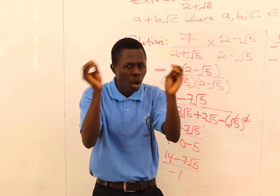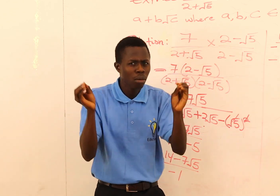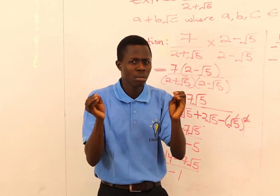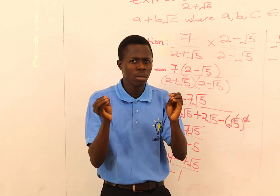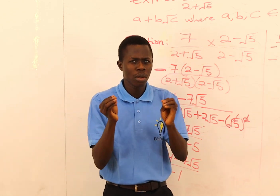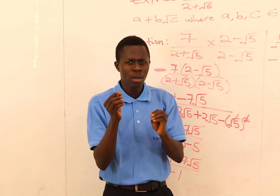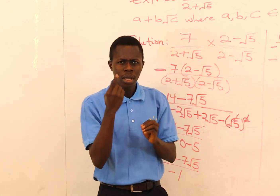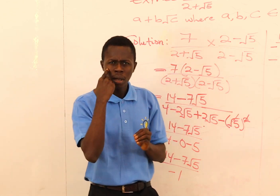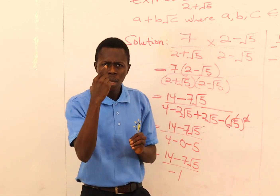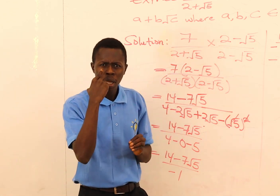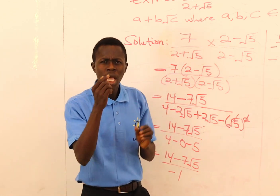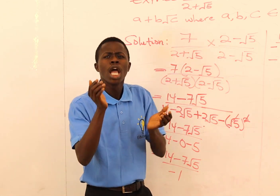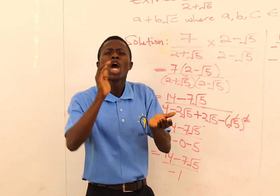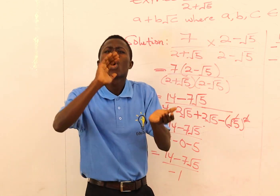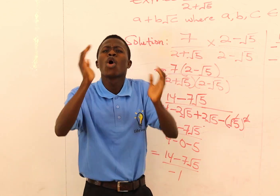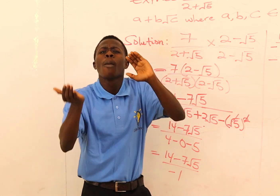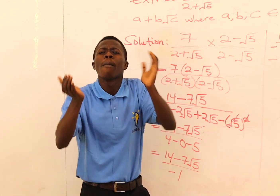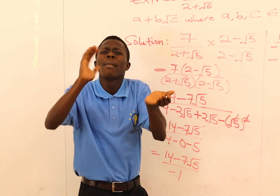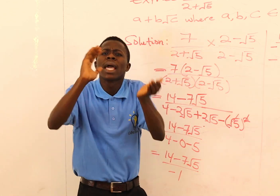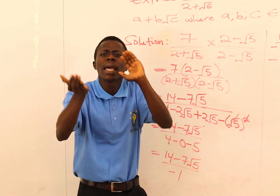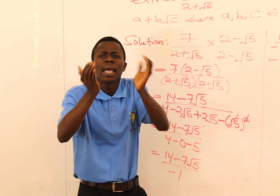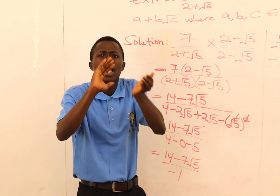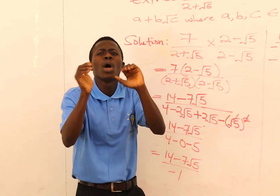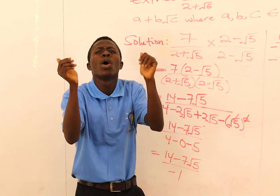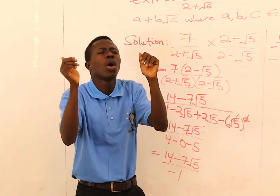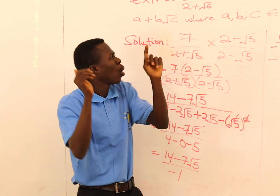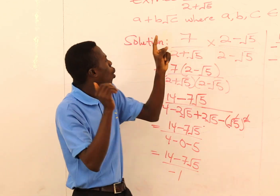-14 plus 7 square root of 5.